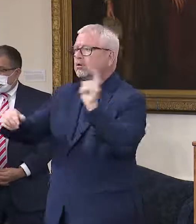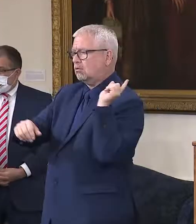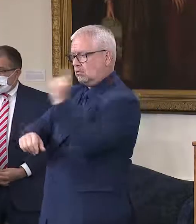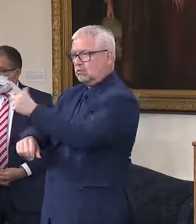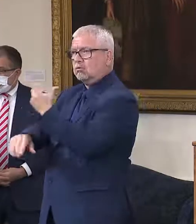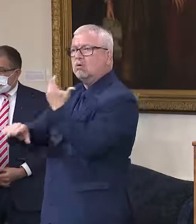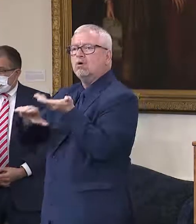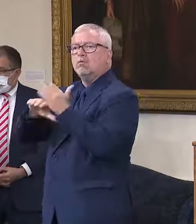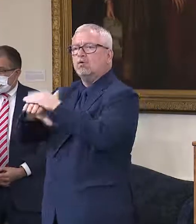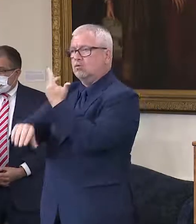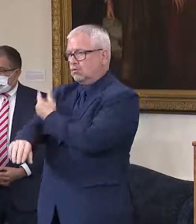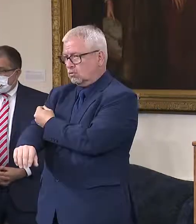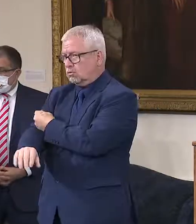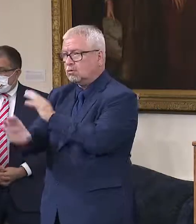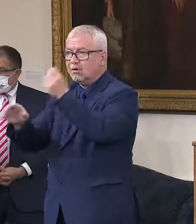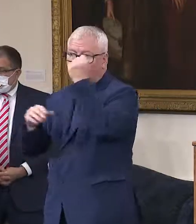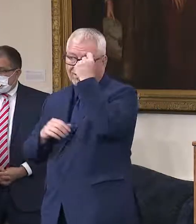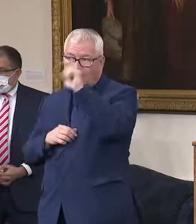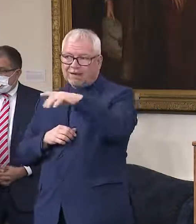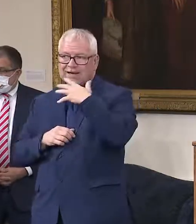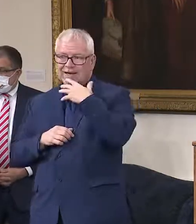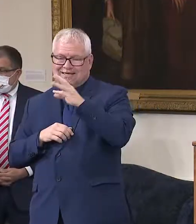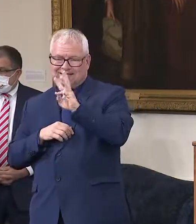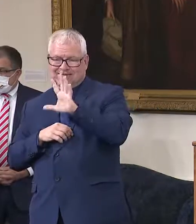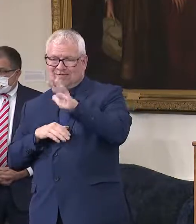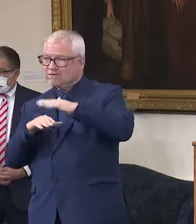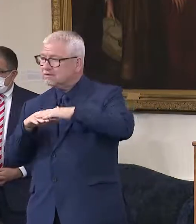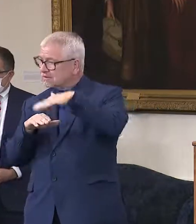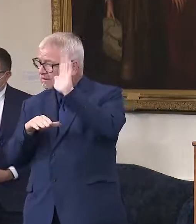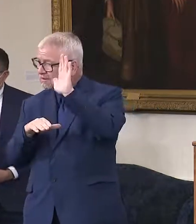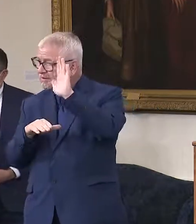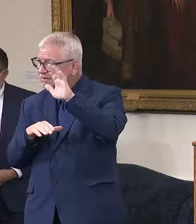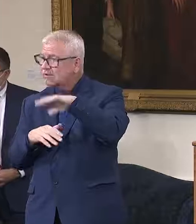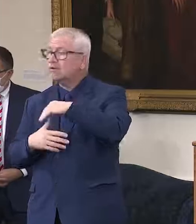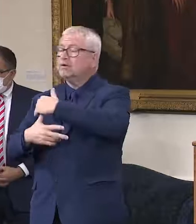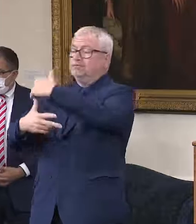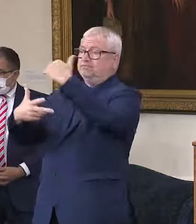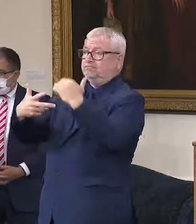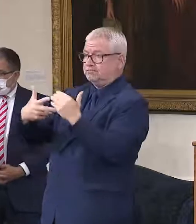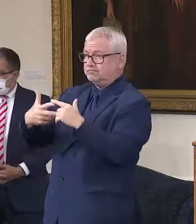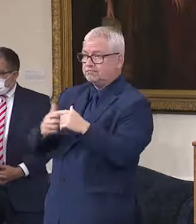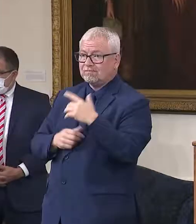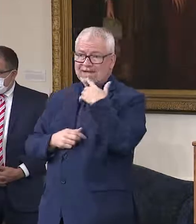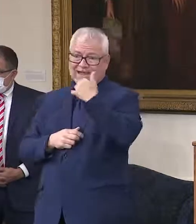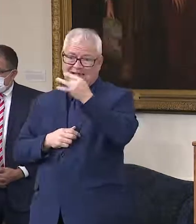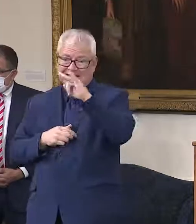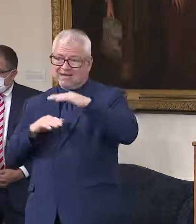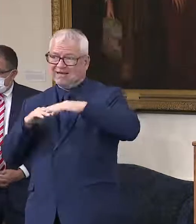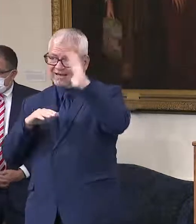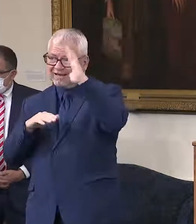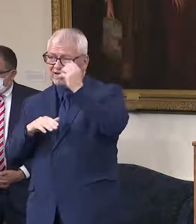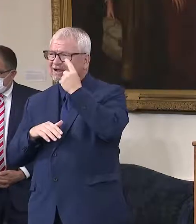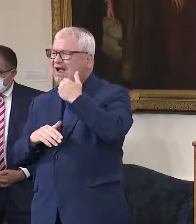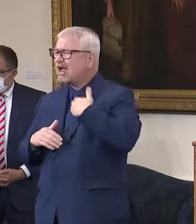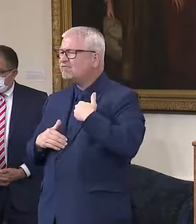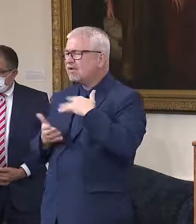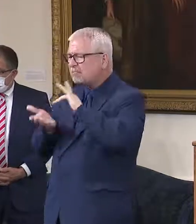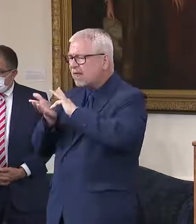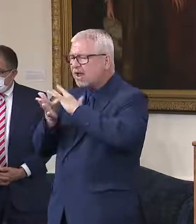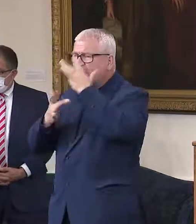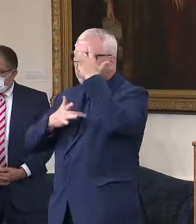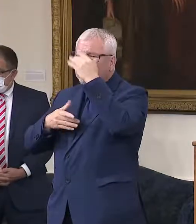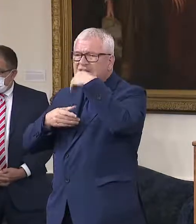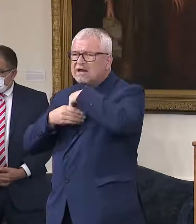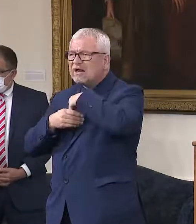are everyone 65 and older, everyone 18 and older with underlying health conditions, and everyone 18 and